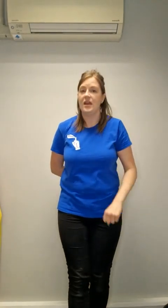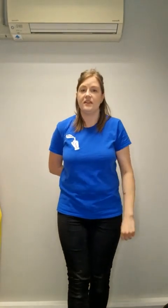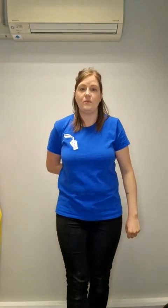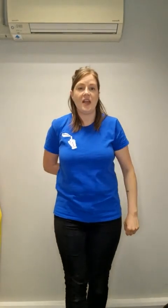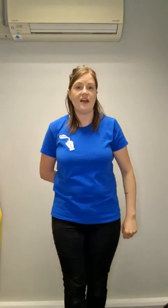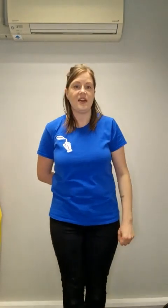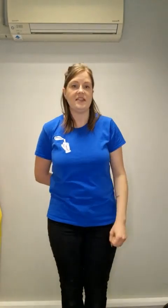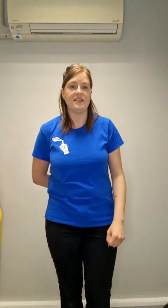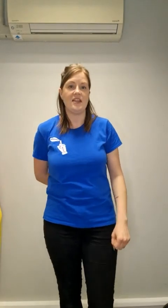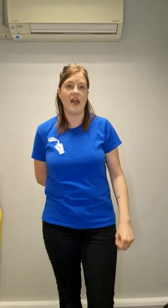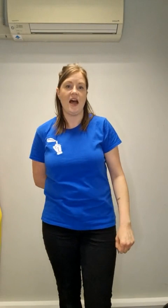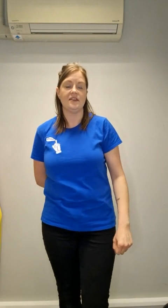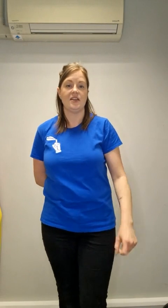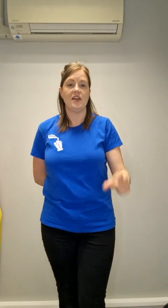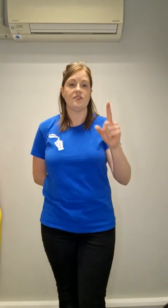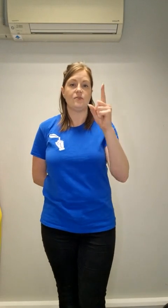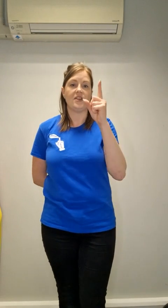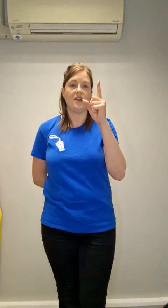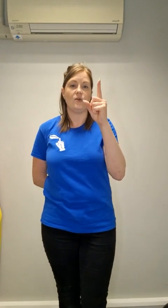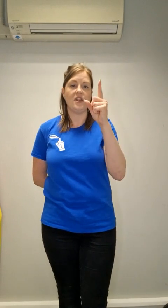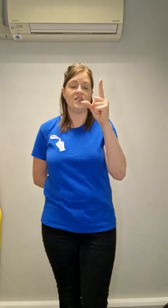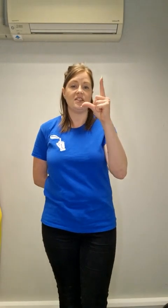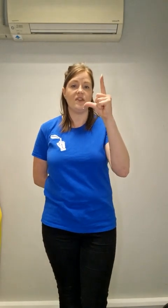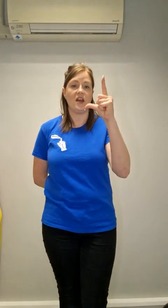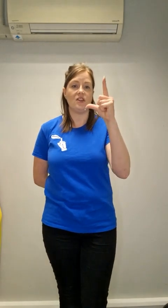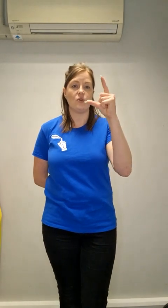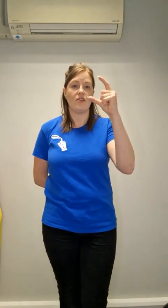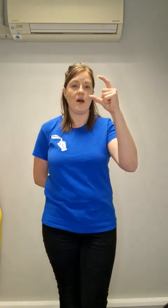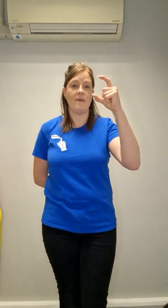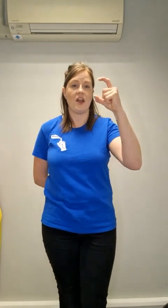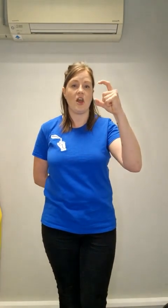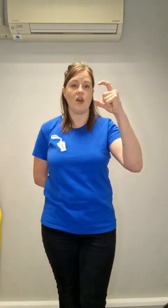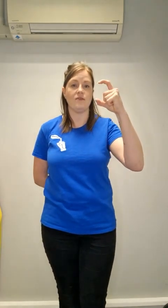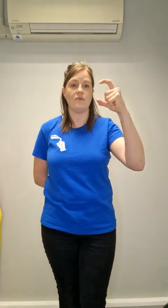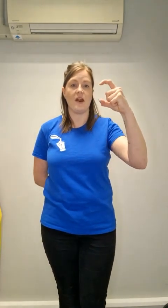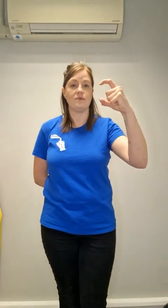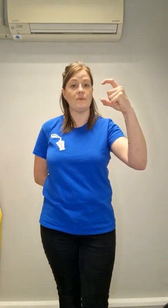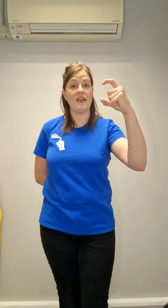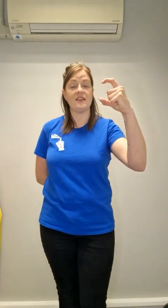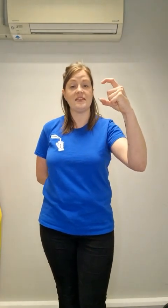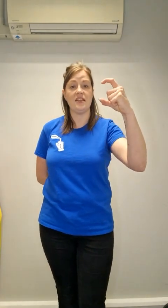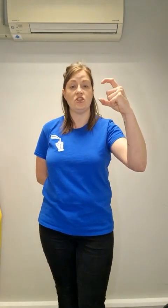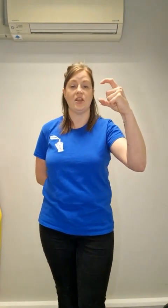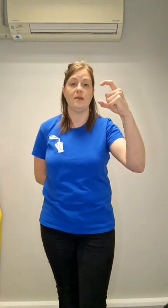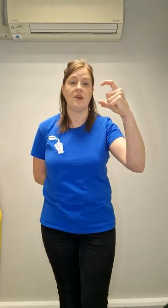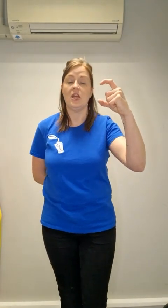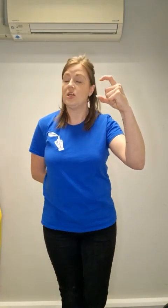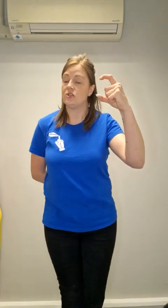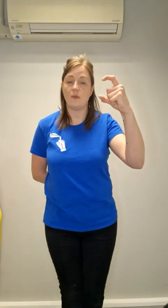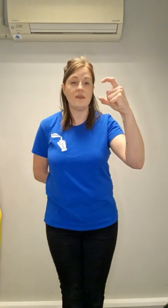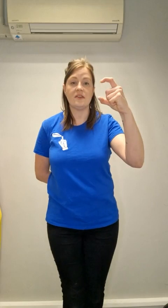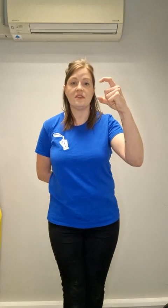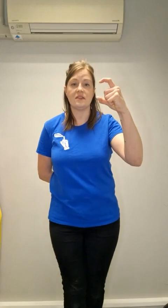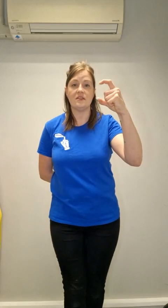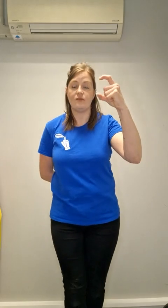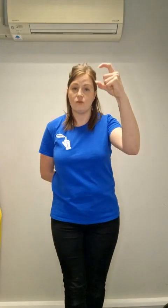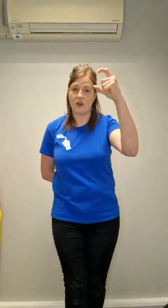Then we have a C hand. So you'll take your index finger and your thumb and curve them round to make a C shape. Don't worry that it doesn't, if you're